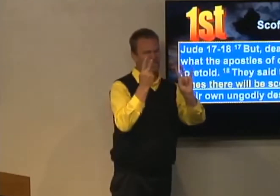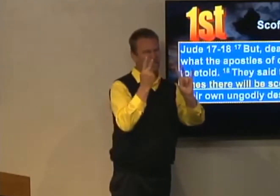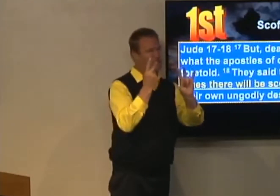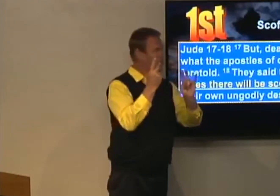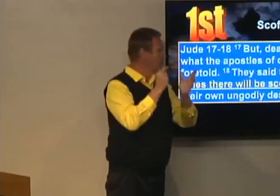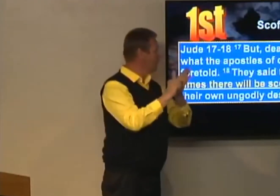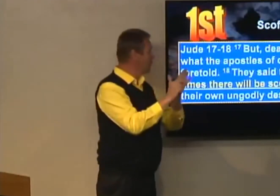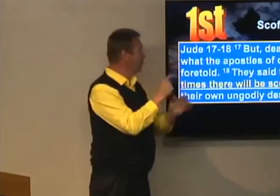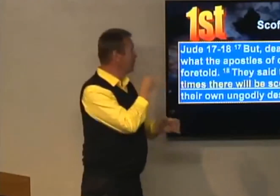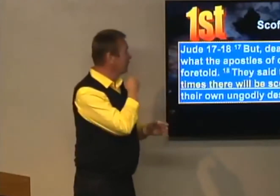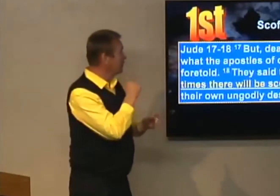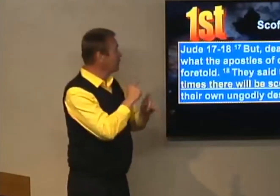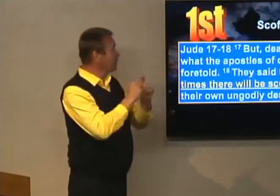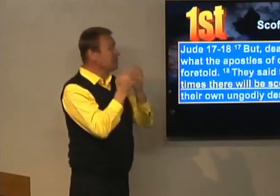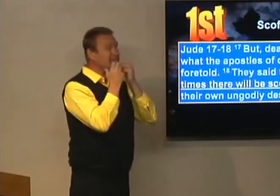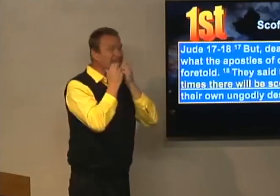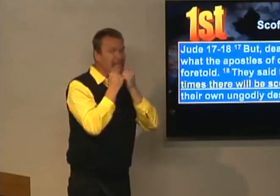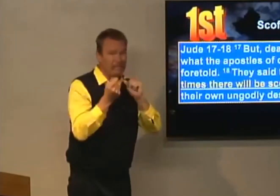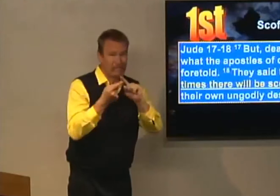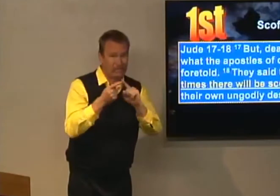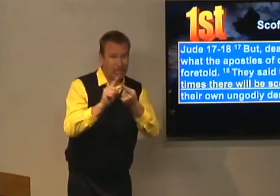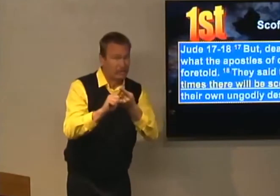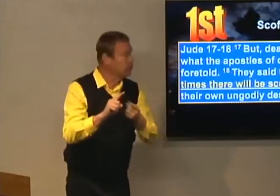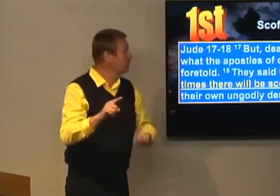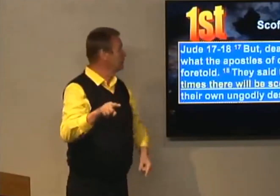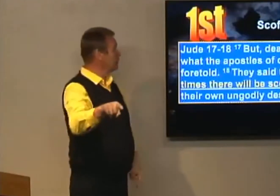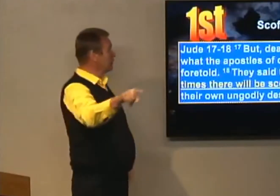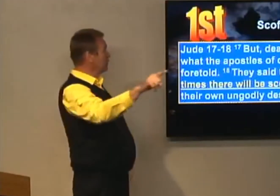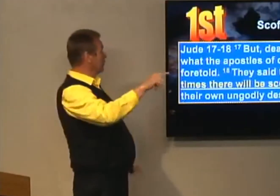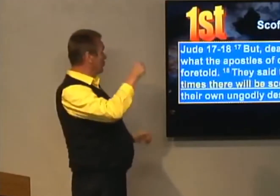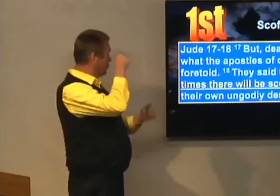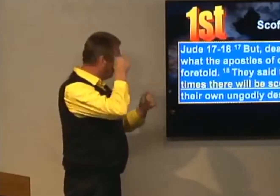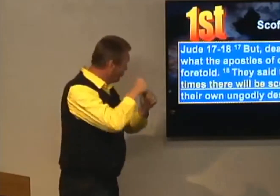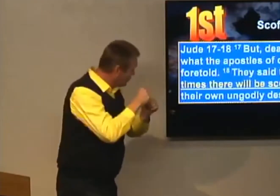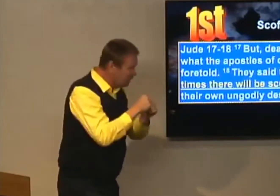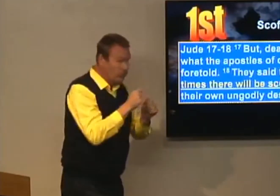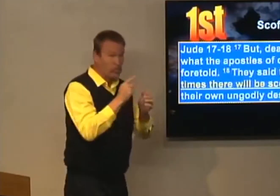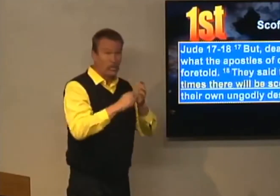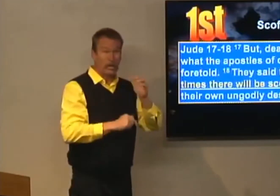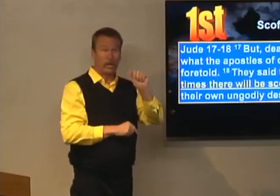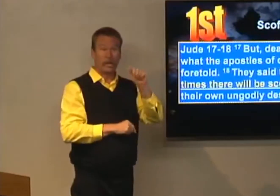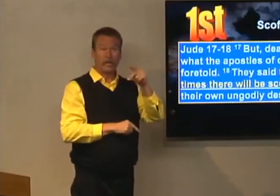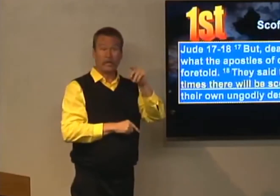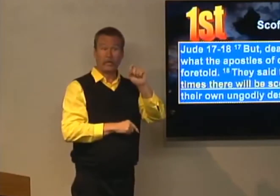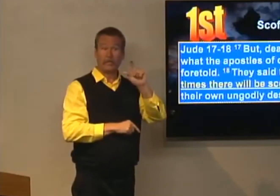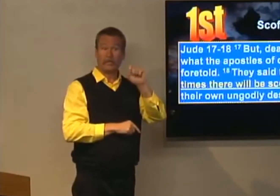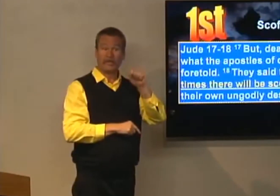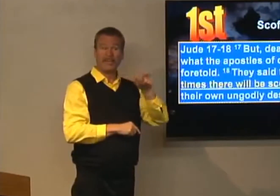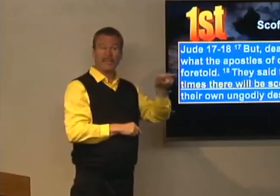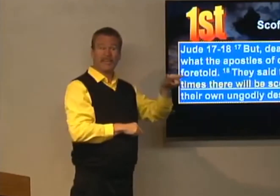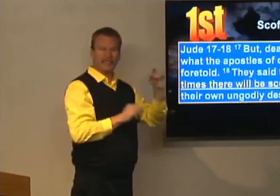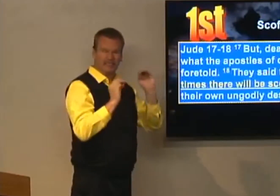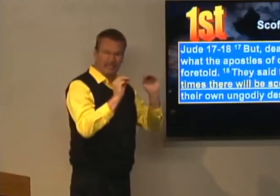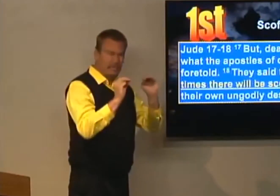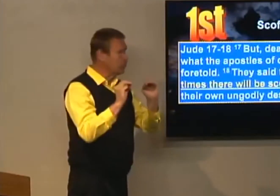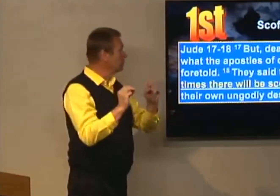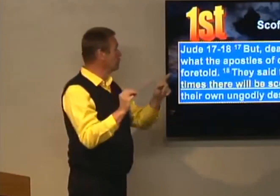17 and 18. It says, but dear friends, remember what in Jude the apostles of our